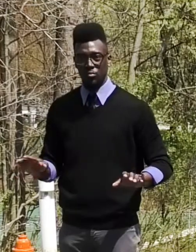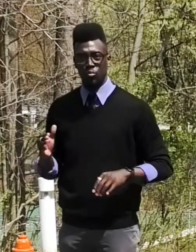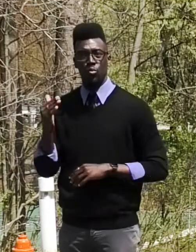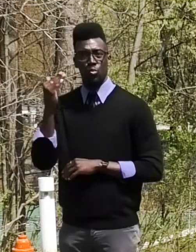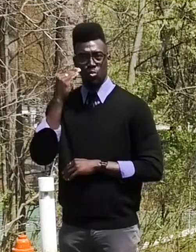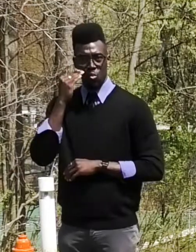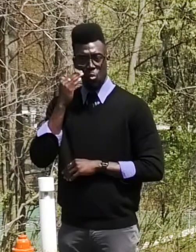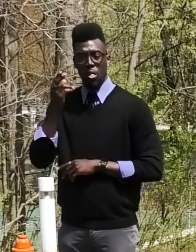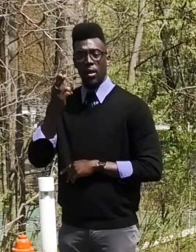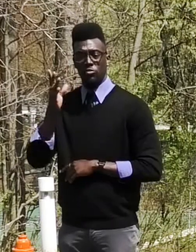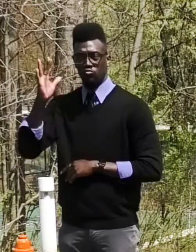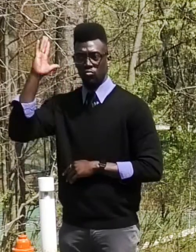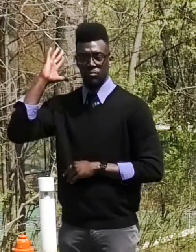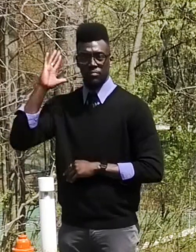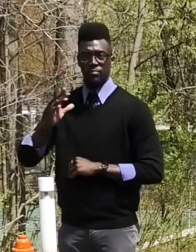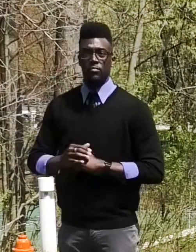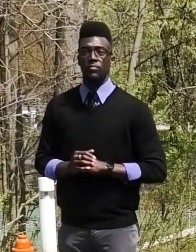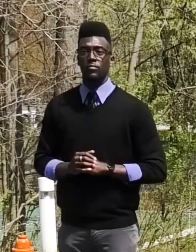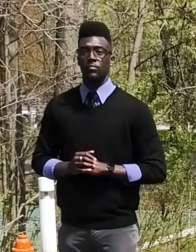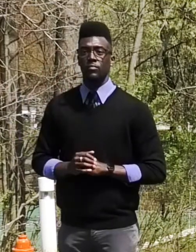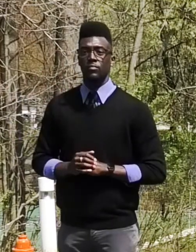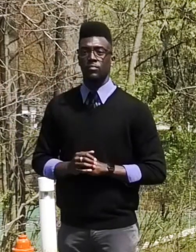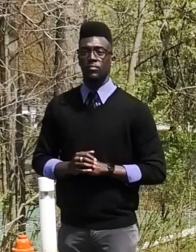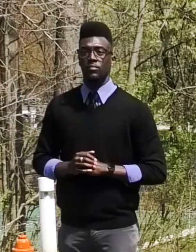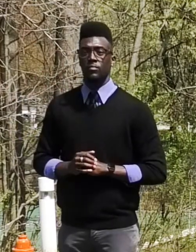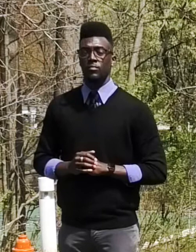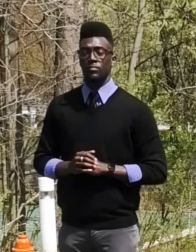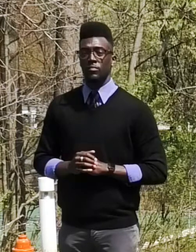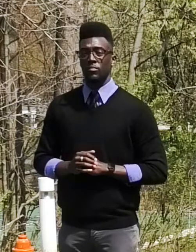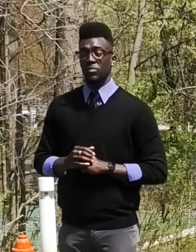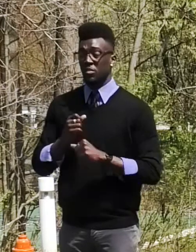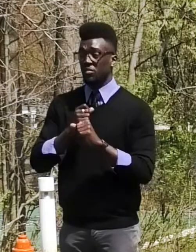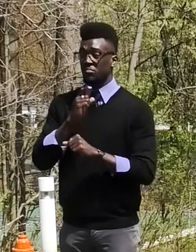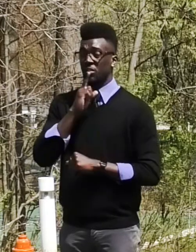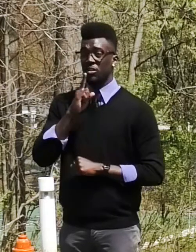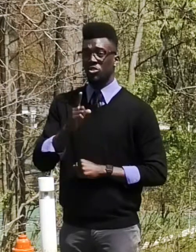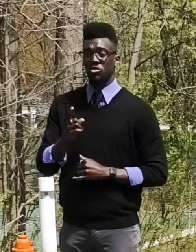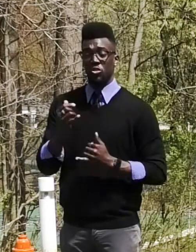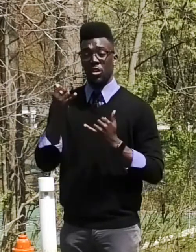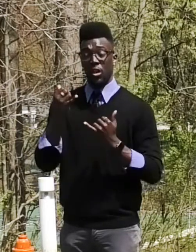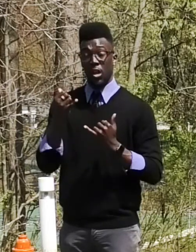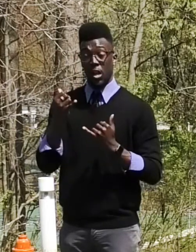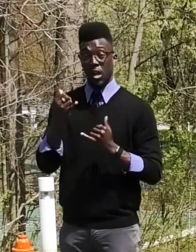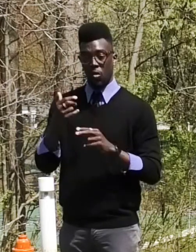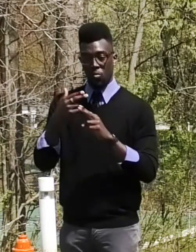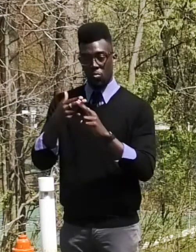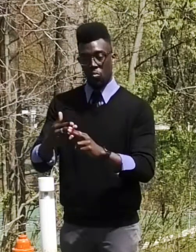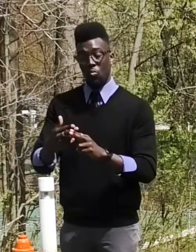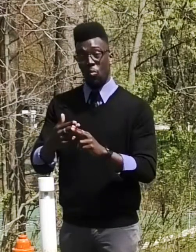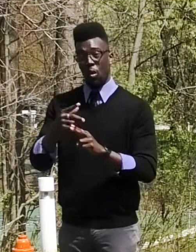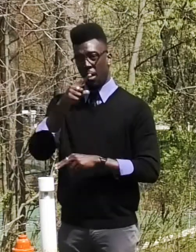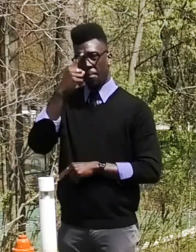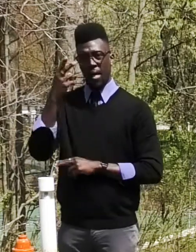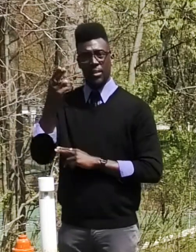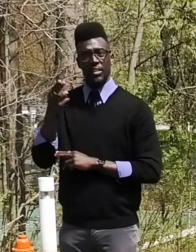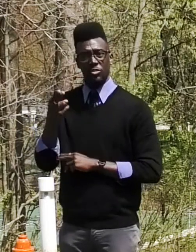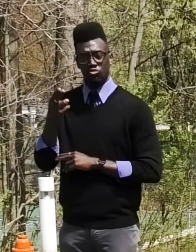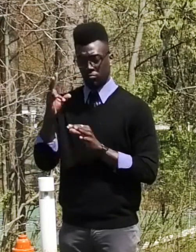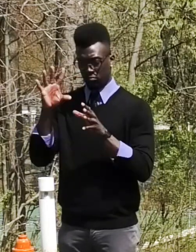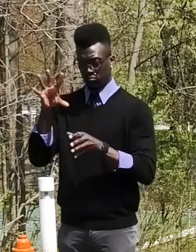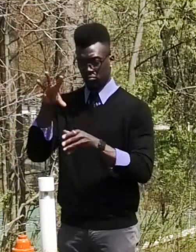their history, and that history, what we now call Black history, is